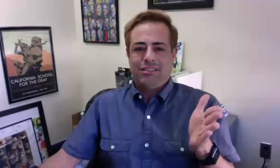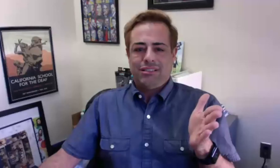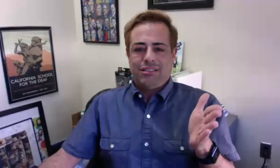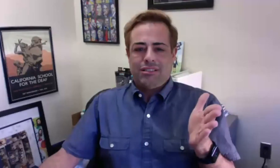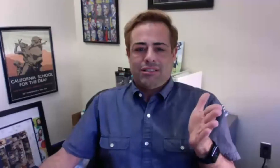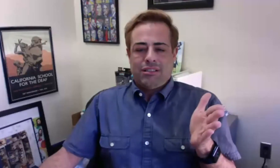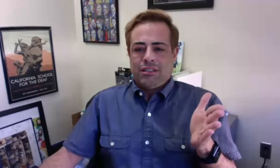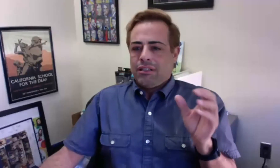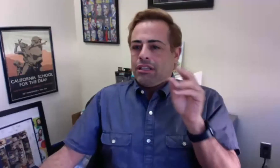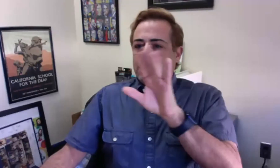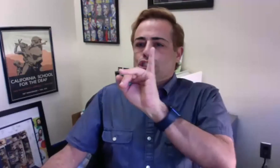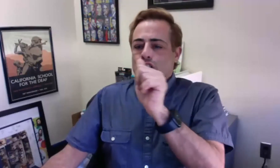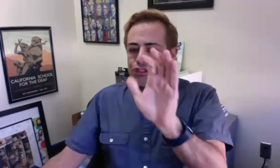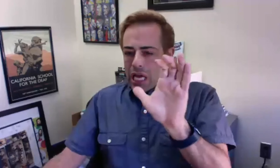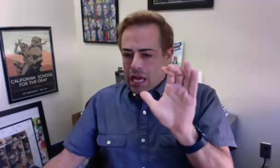I think